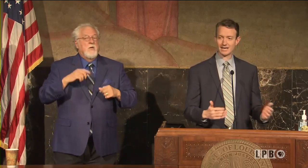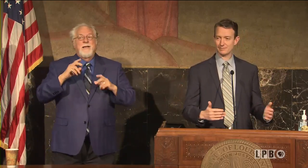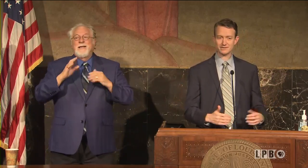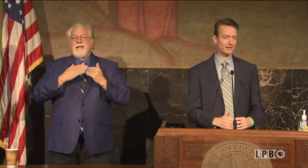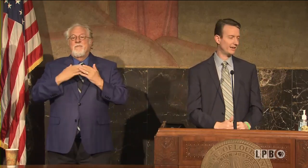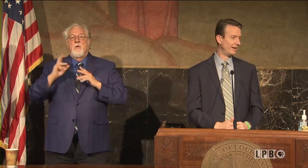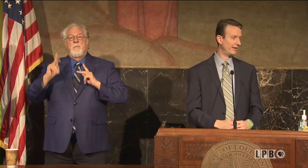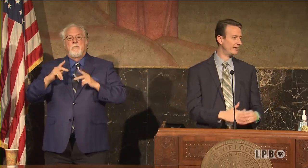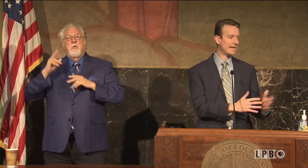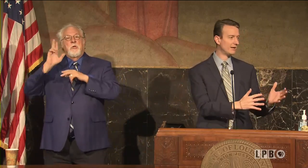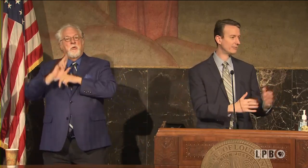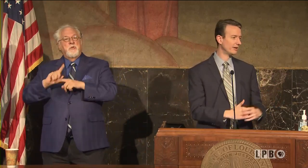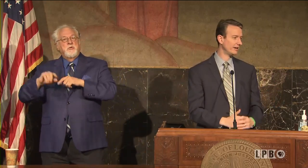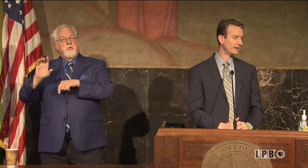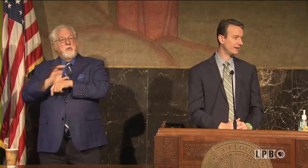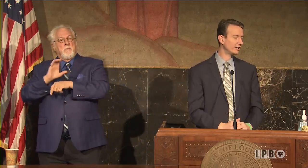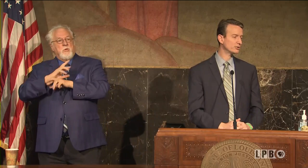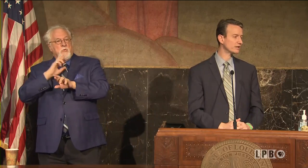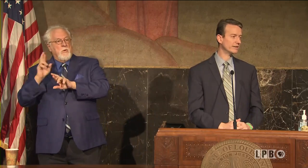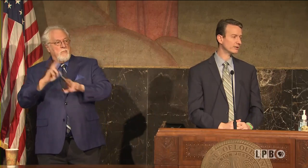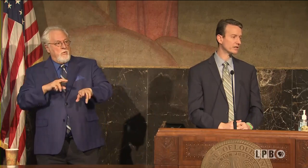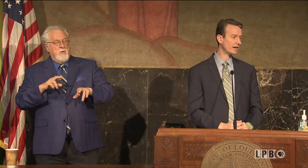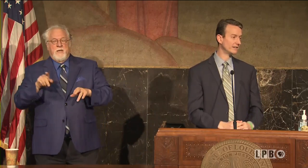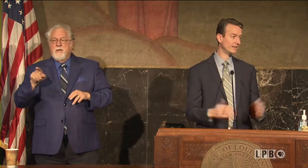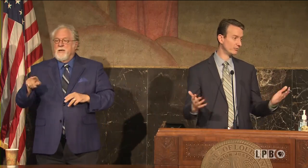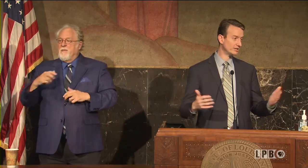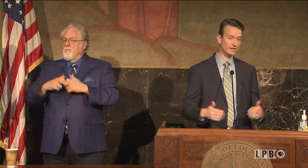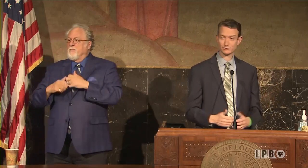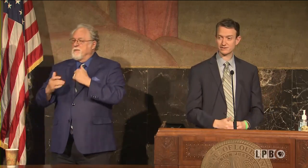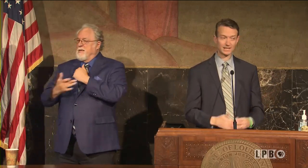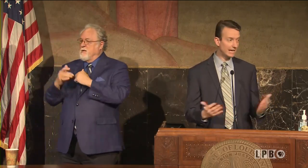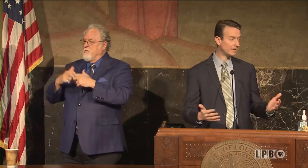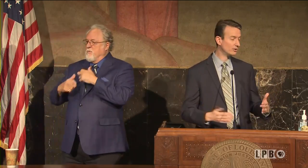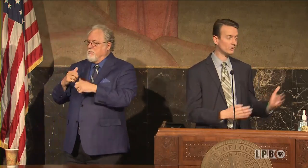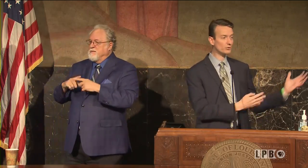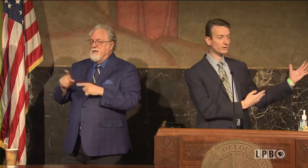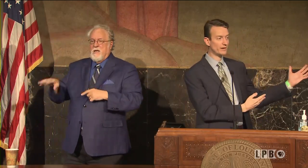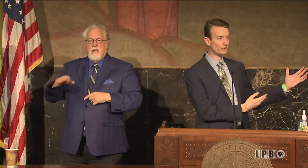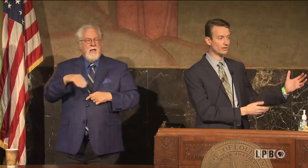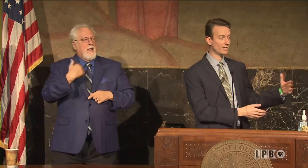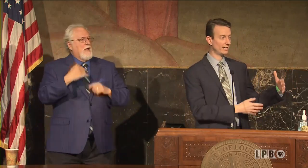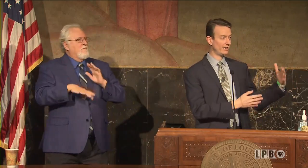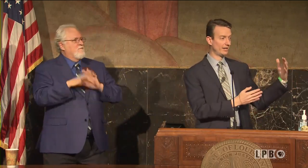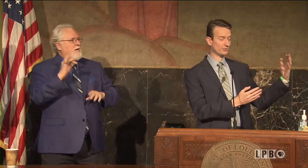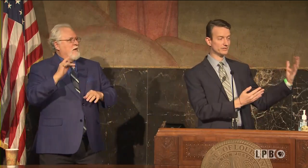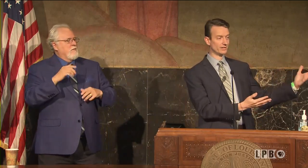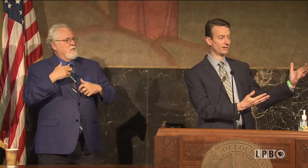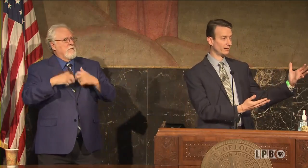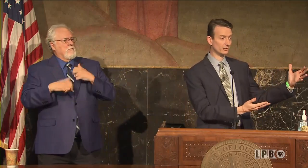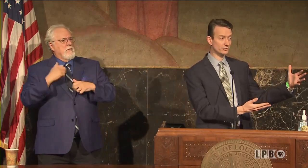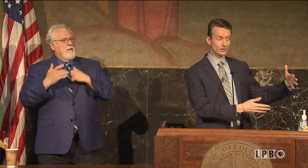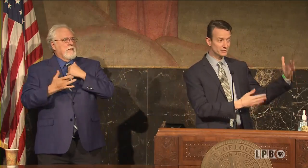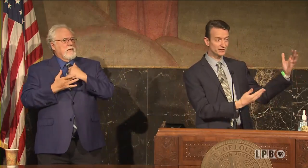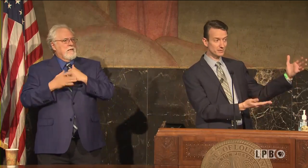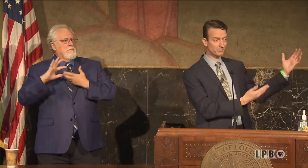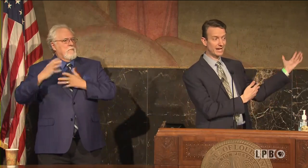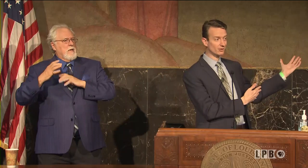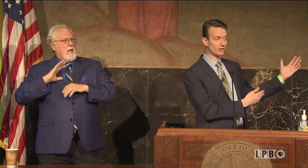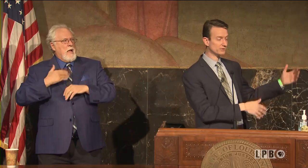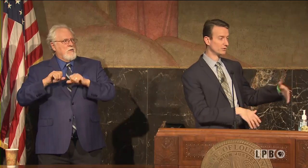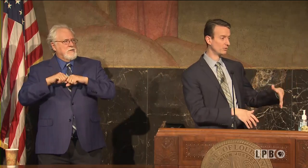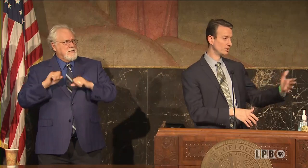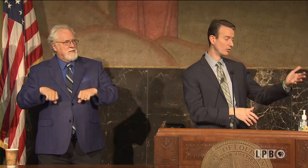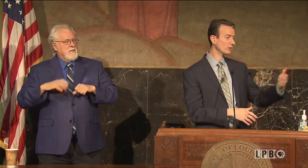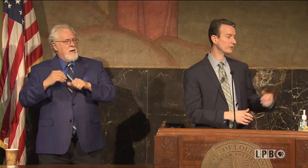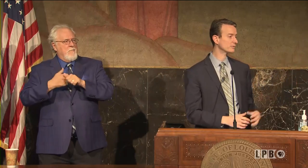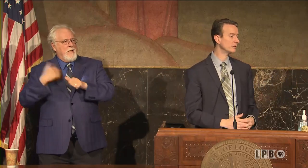at times they have issues on their side, and then they reach out to us and say, hey, look, we found there was a glitch in our system and a